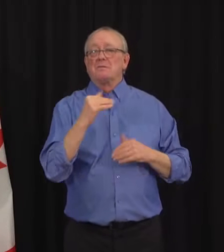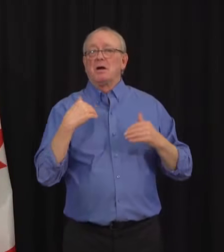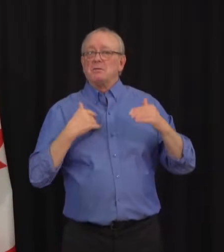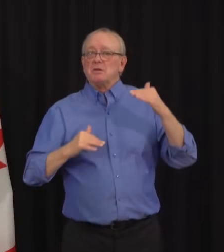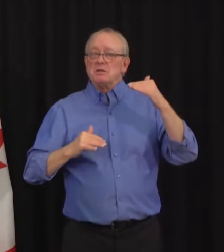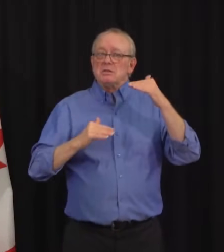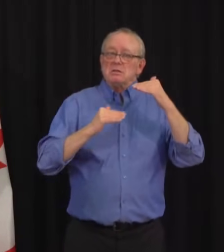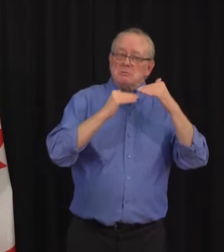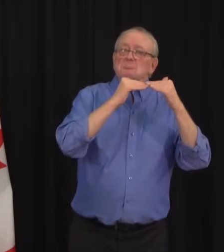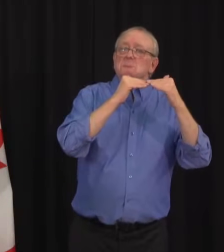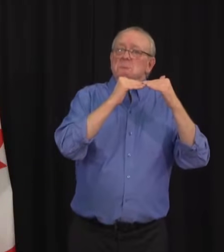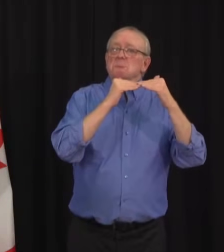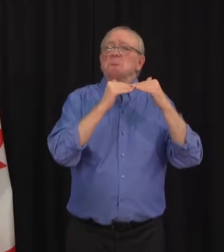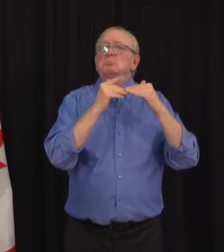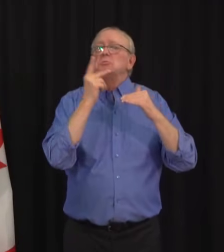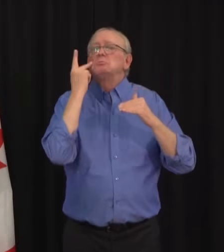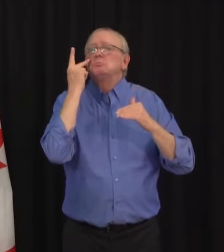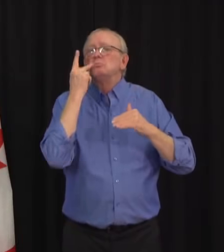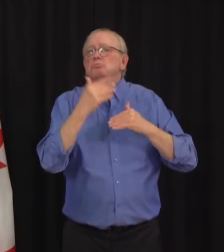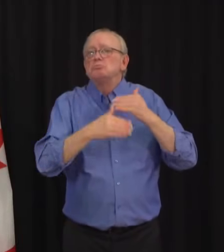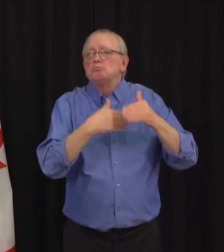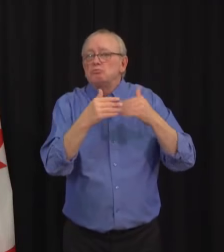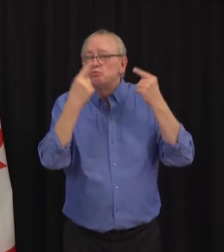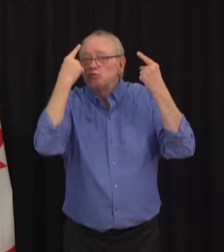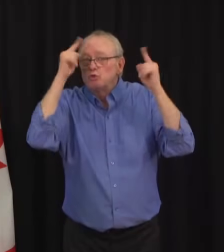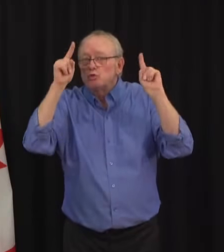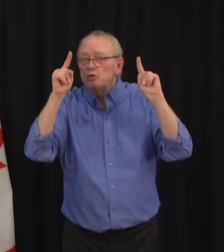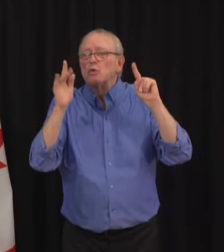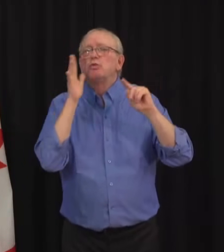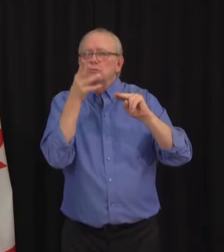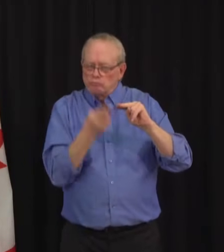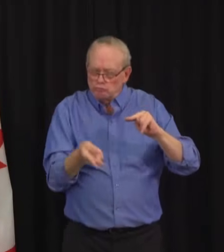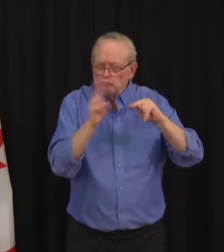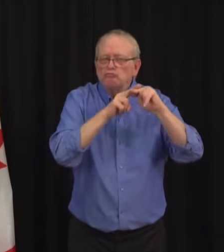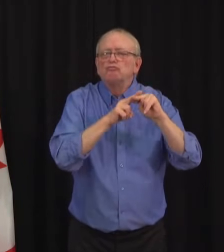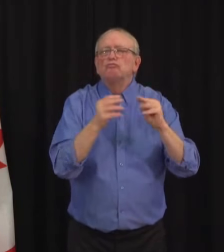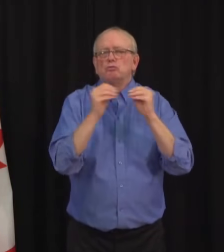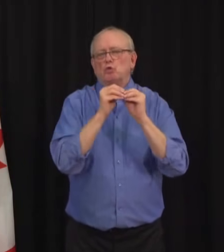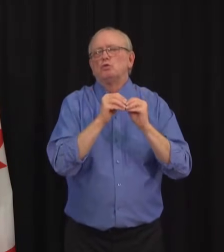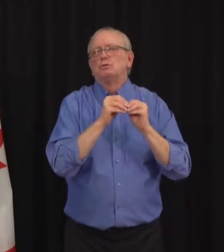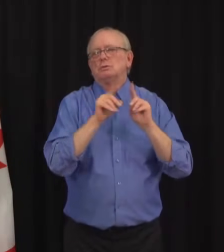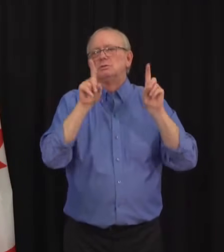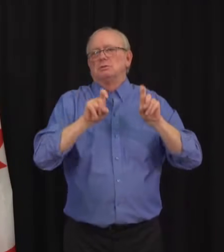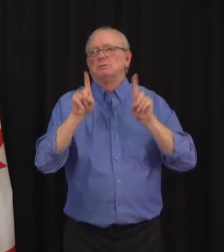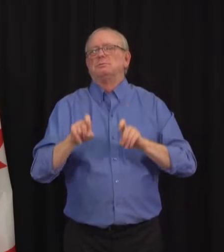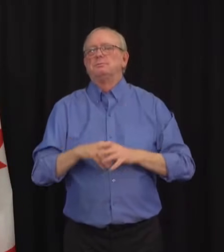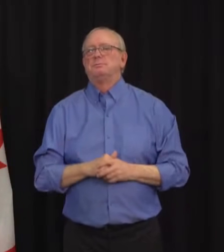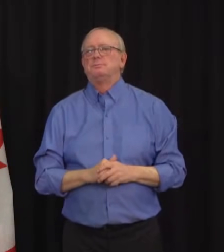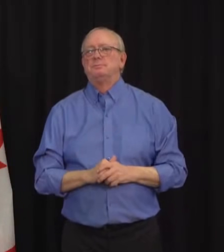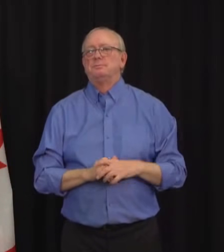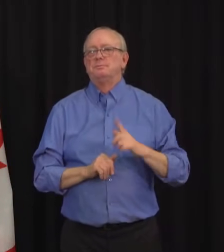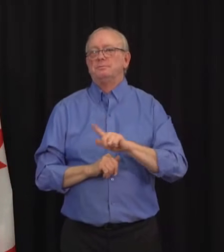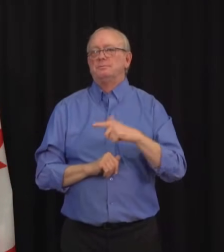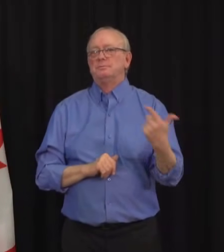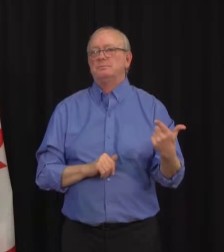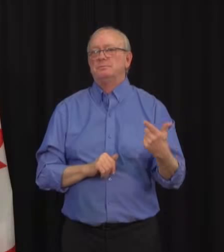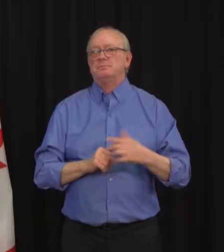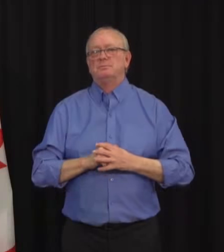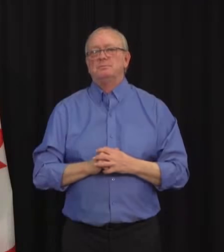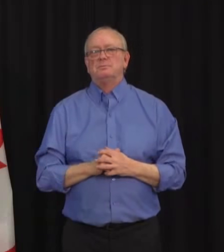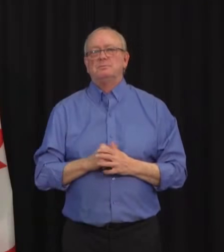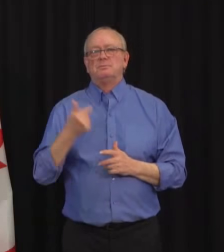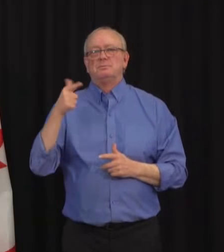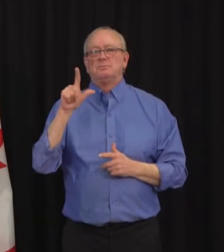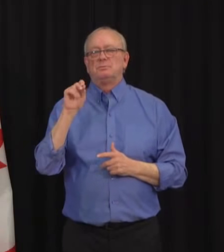Next is Julia Wong with Global News. Go ahead, Julia. Hi, Dr. Hinshaw. What led to the province's decision to